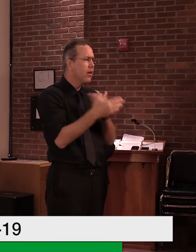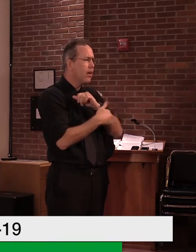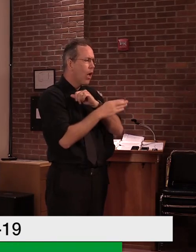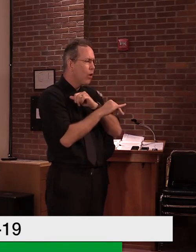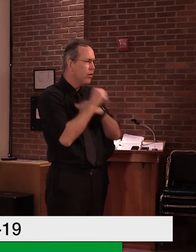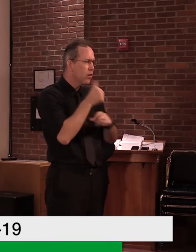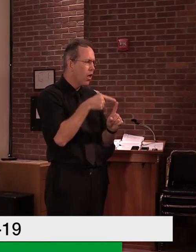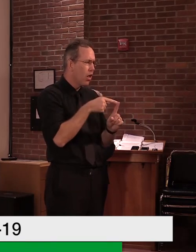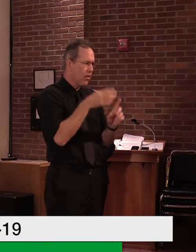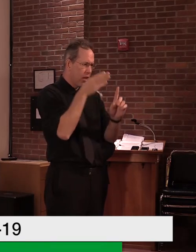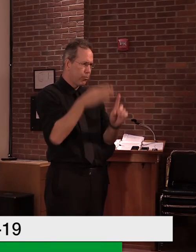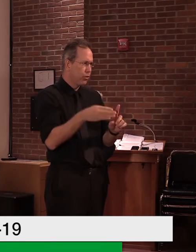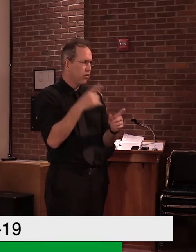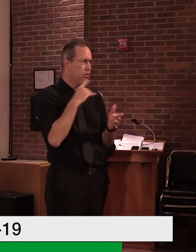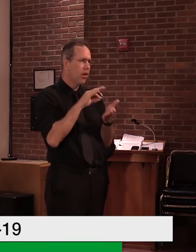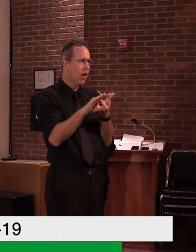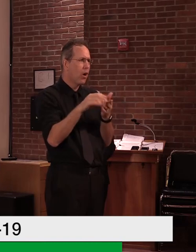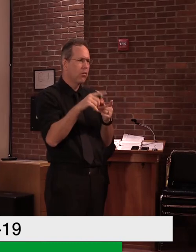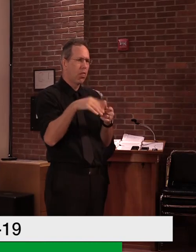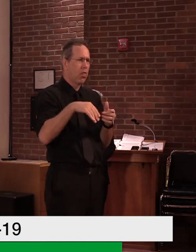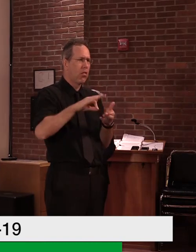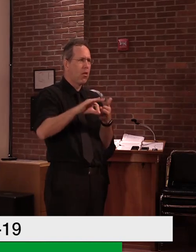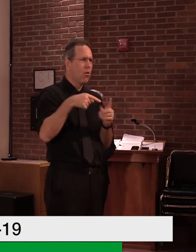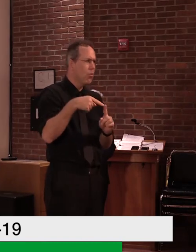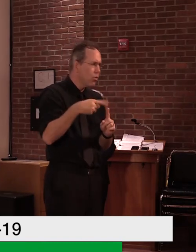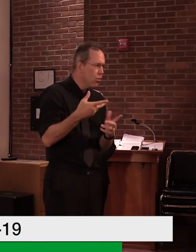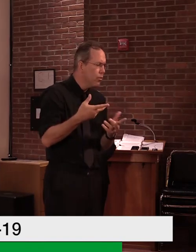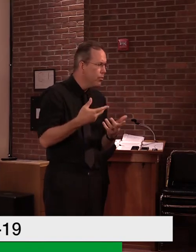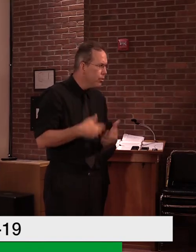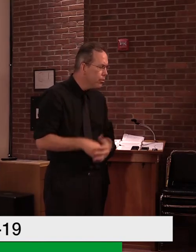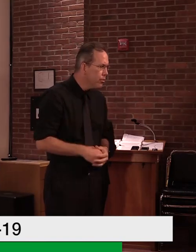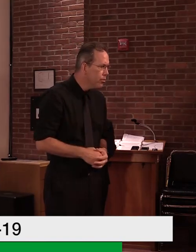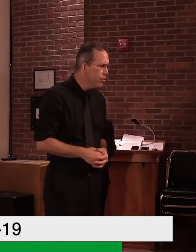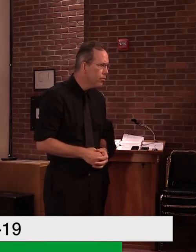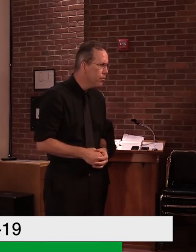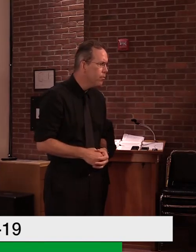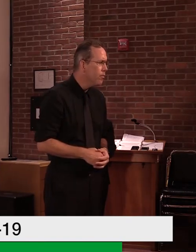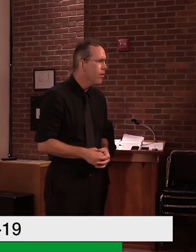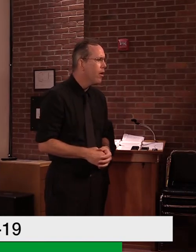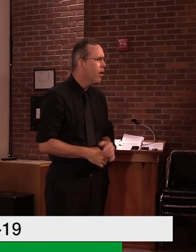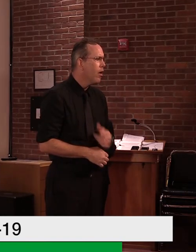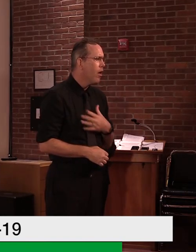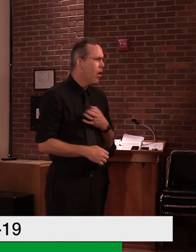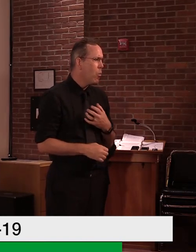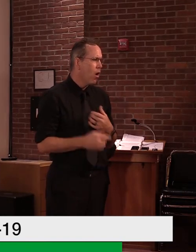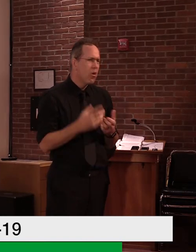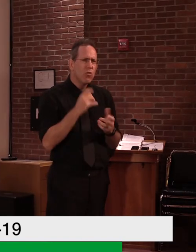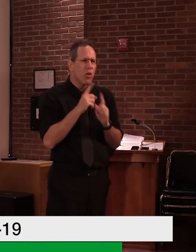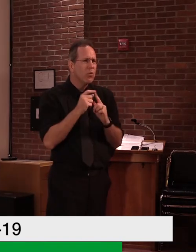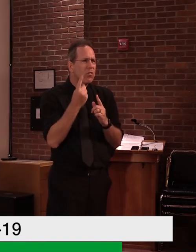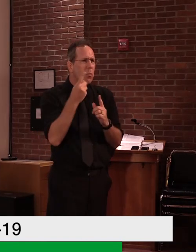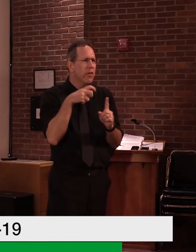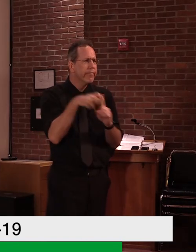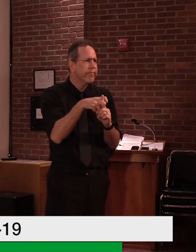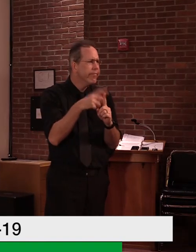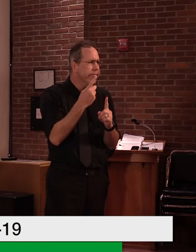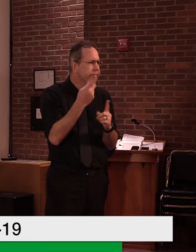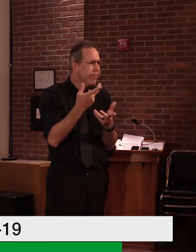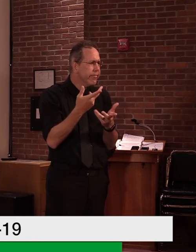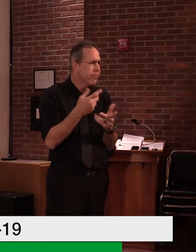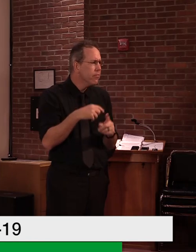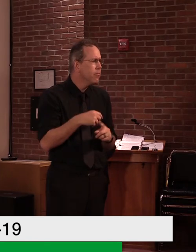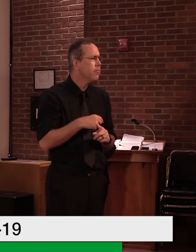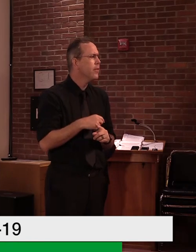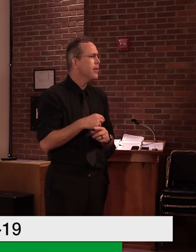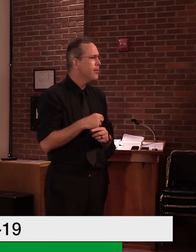When I send this in, I would really appreciate being able to speak to someone who can explain in some detail how